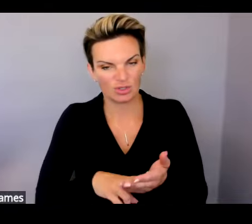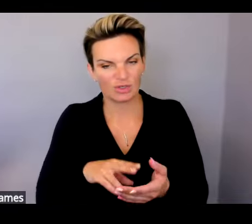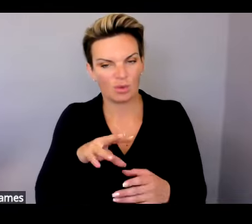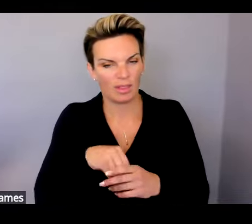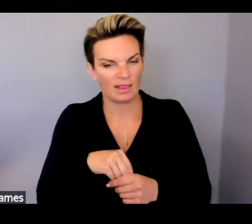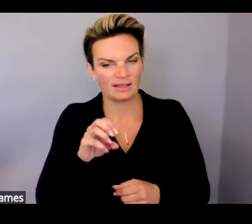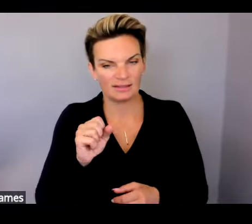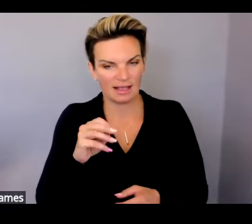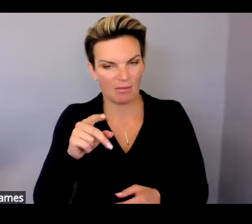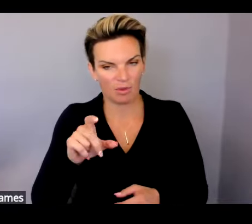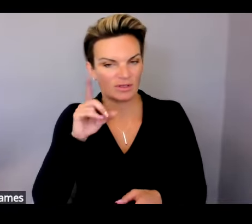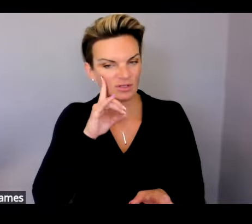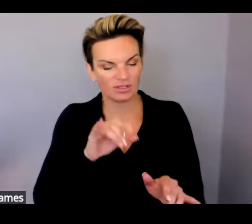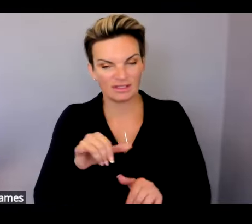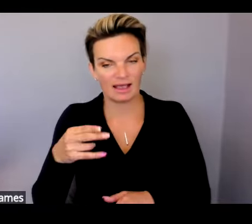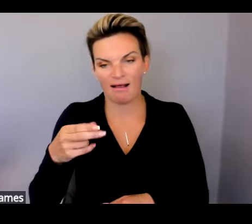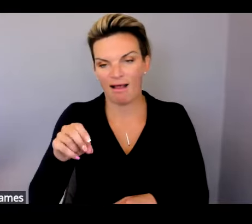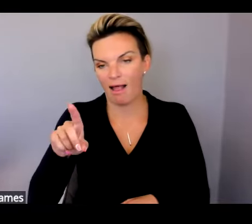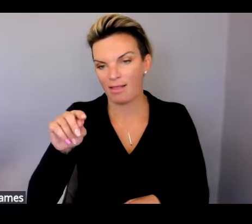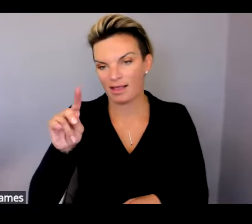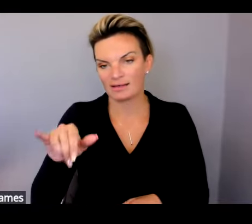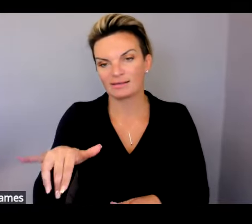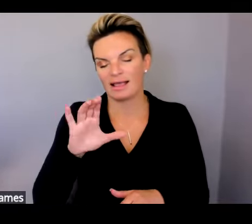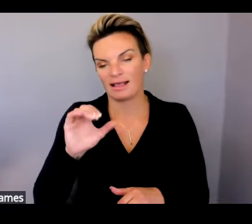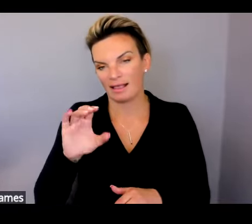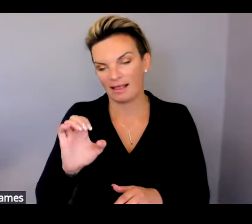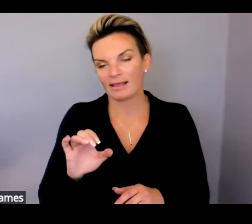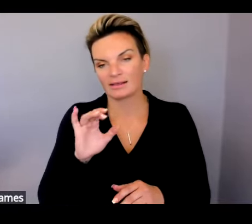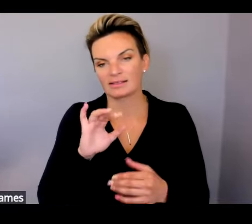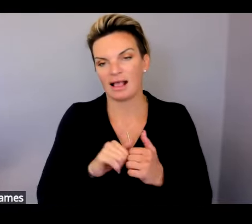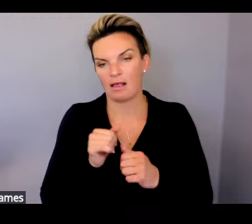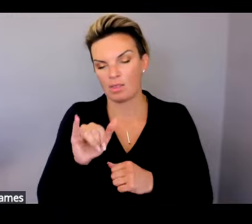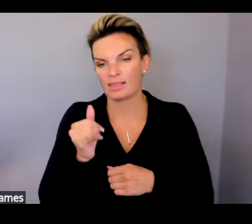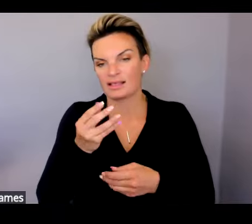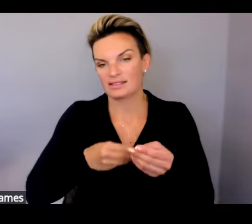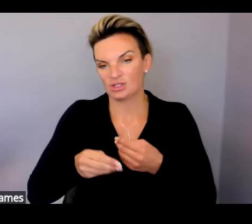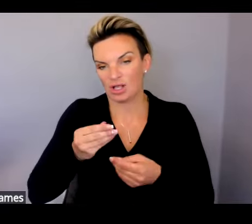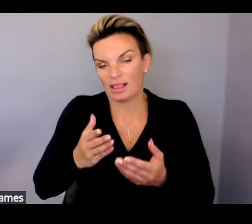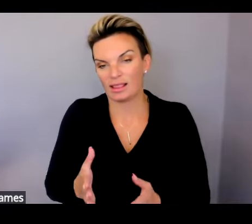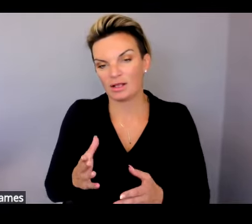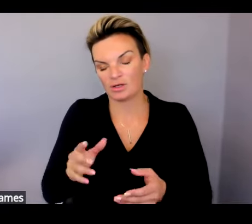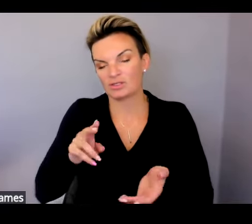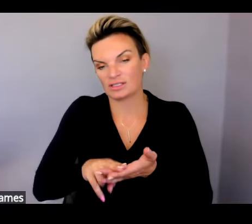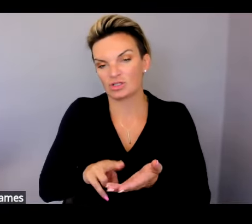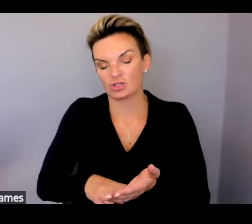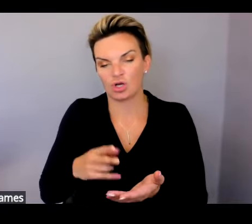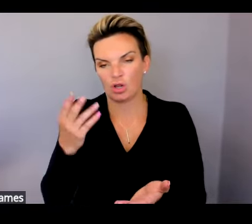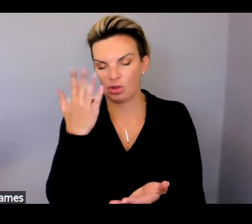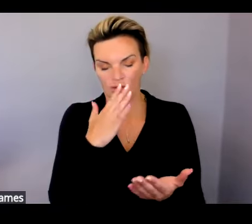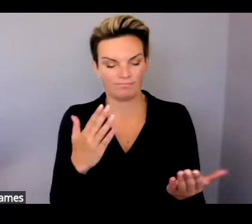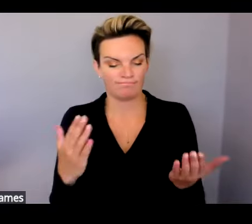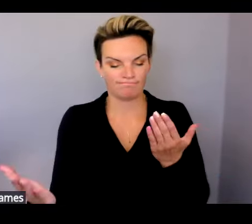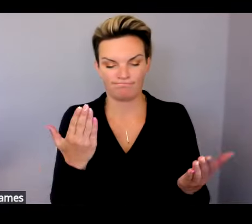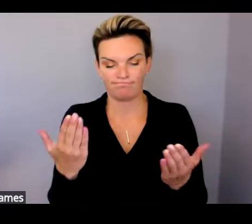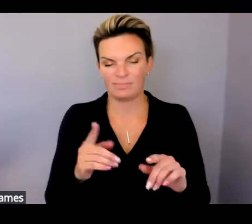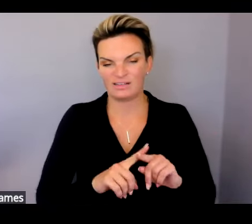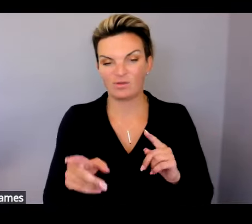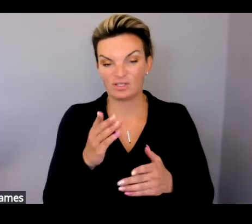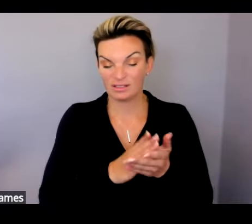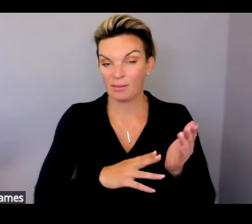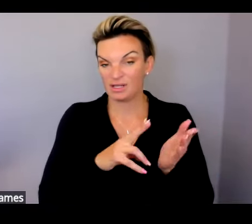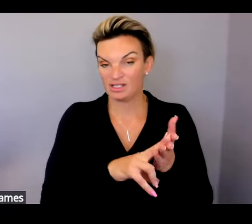Holiday case. We provided examples of how these circulator signatures differed. In some cases, we actually had signatures from